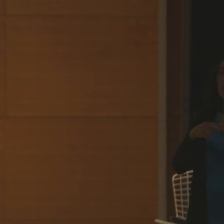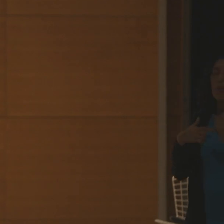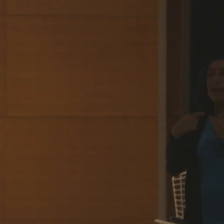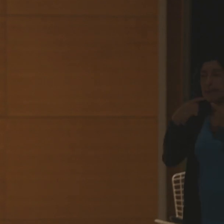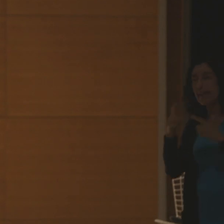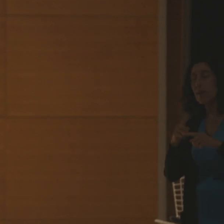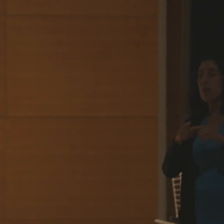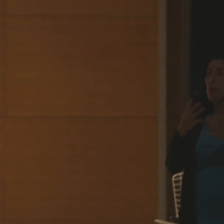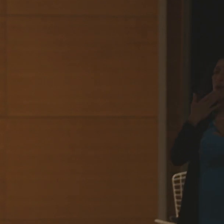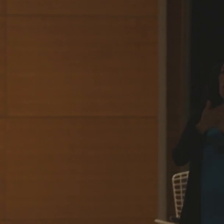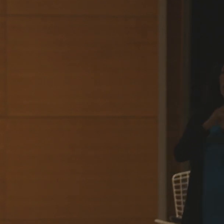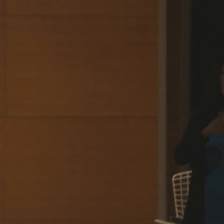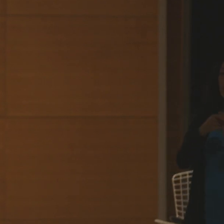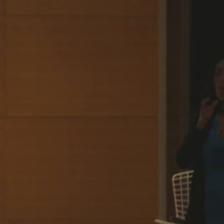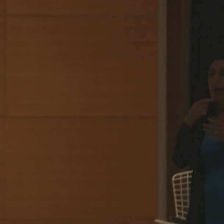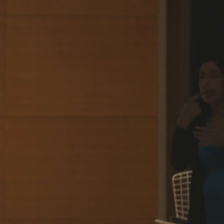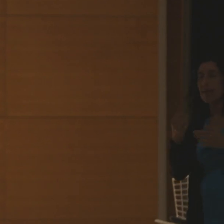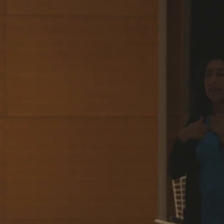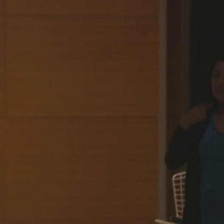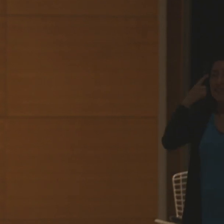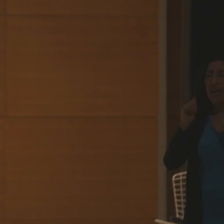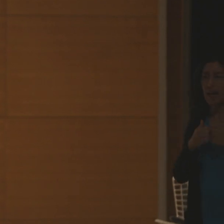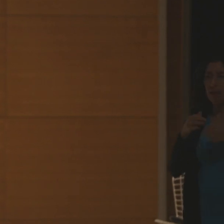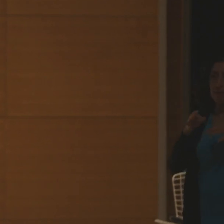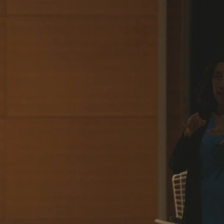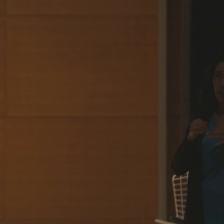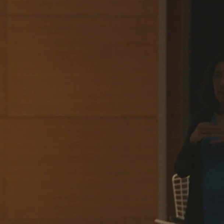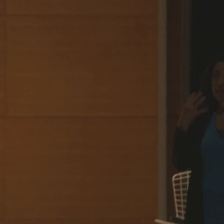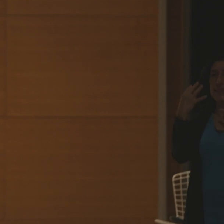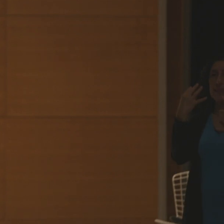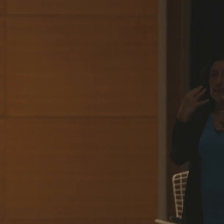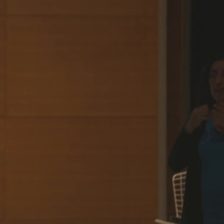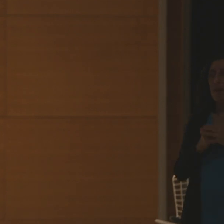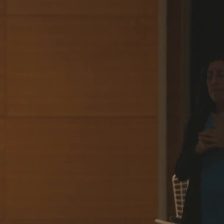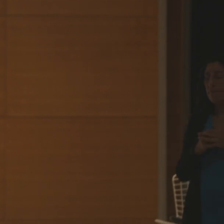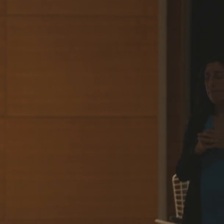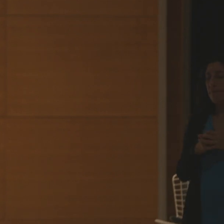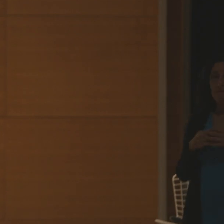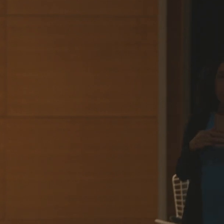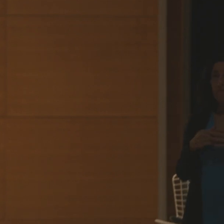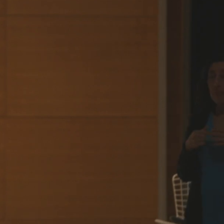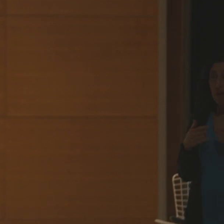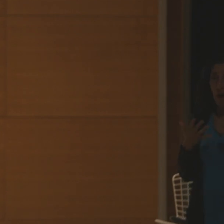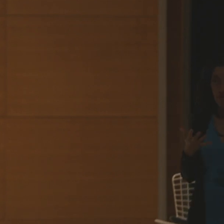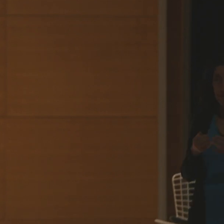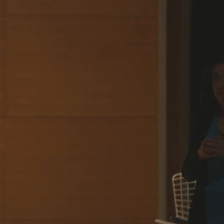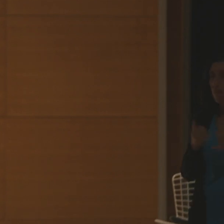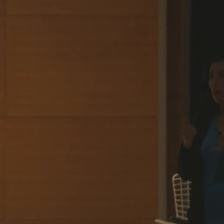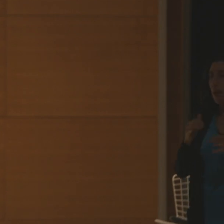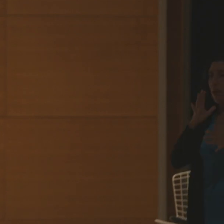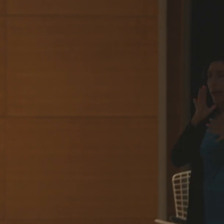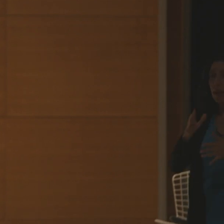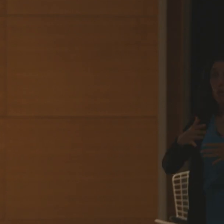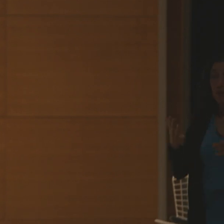So she focuses on finding the right words. What I hate most in the whole world right now is I feel like I live